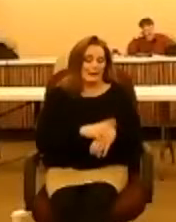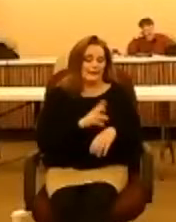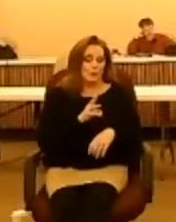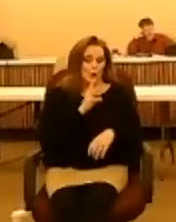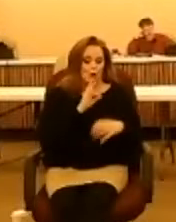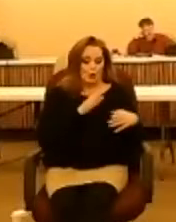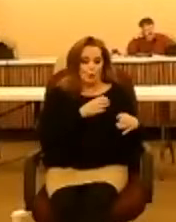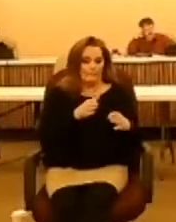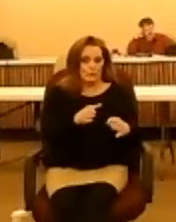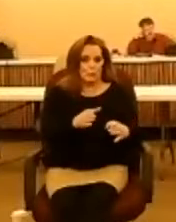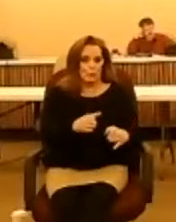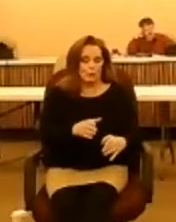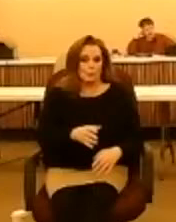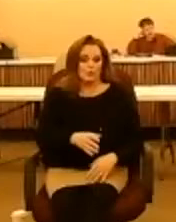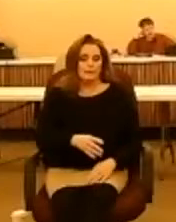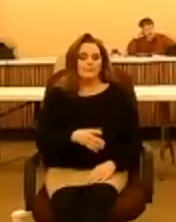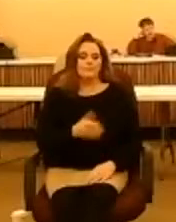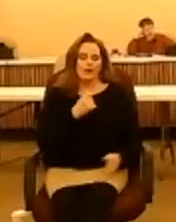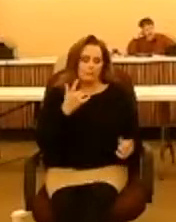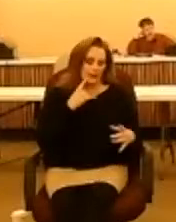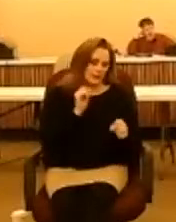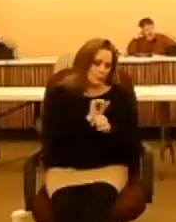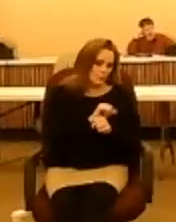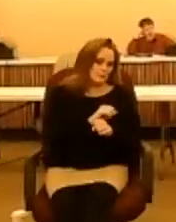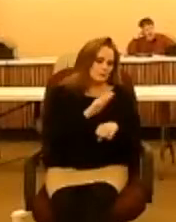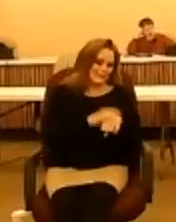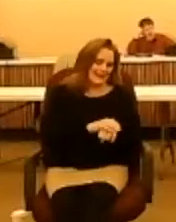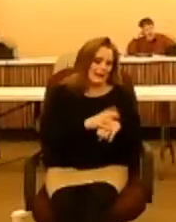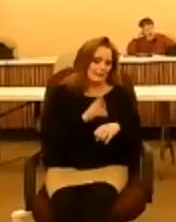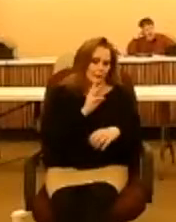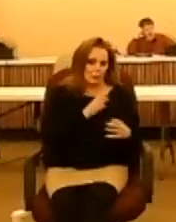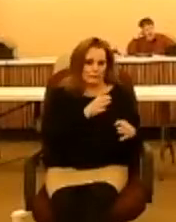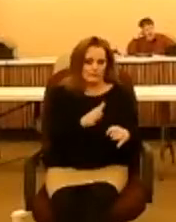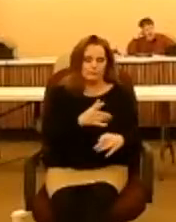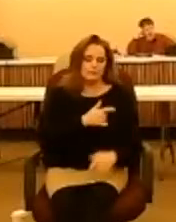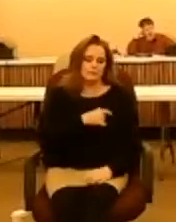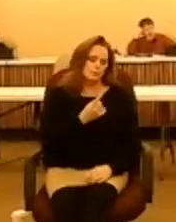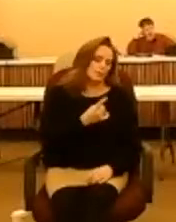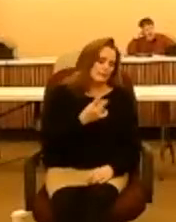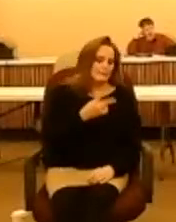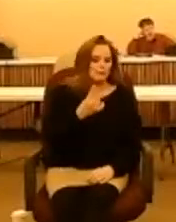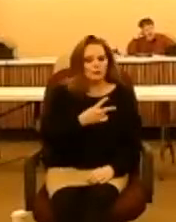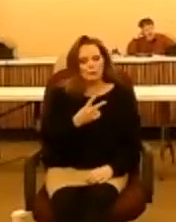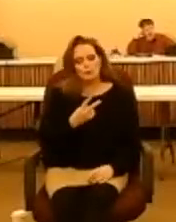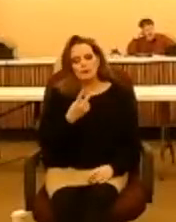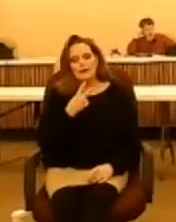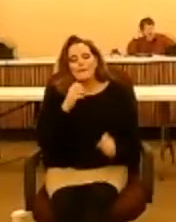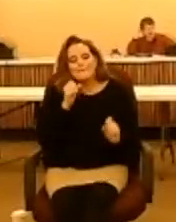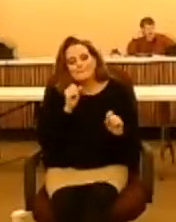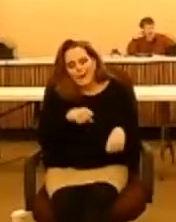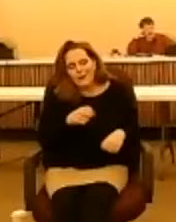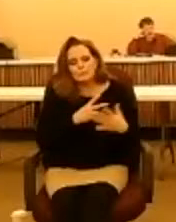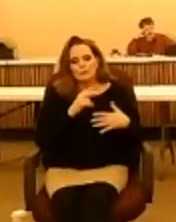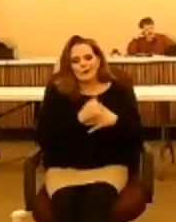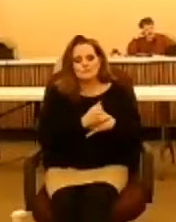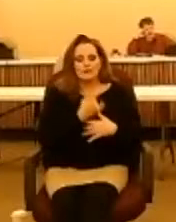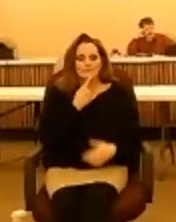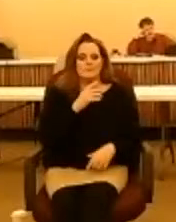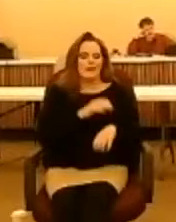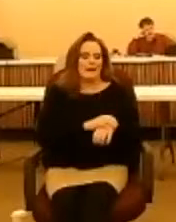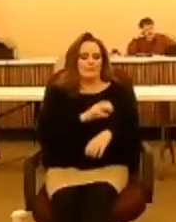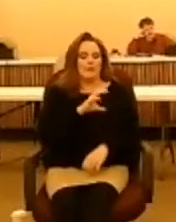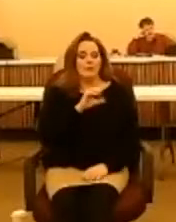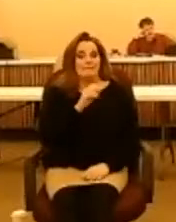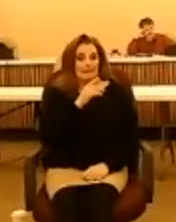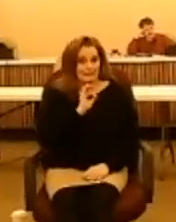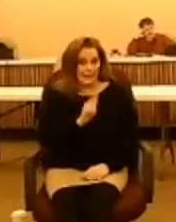Most of the work is going to be along the river, although there are one or two potential projects along the canal. For those who might not be aware, the